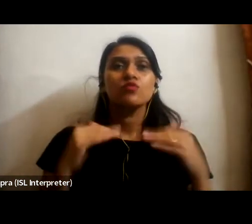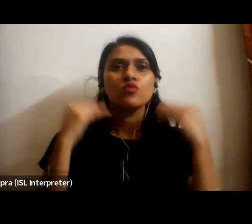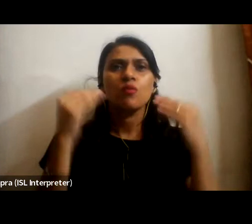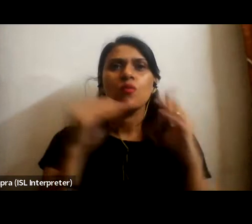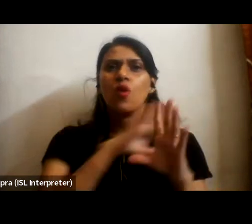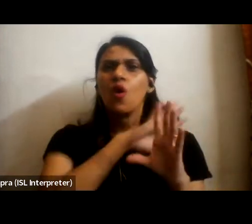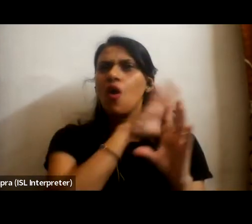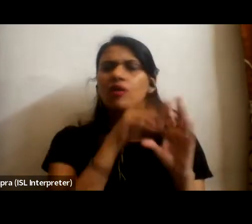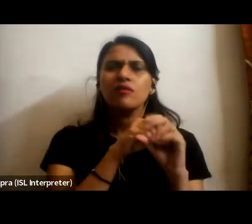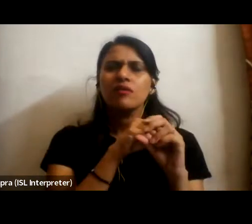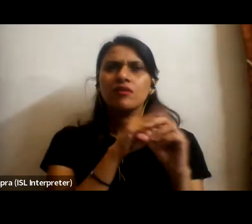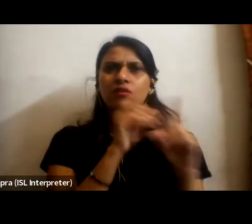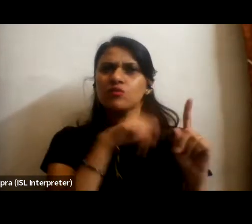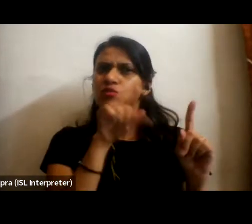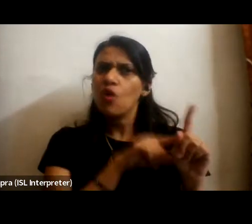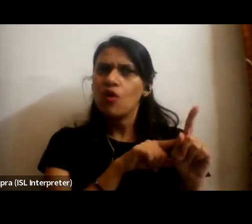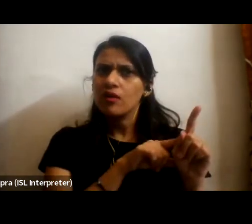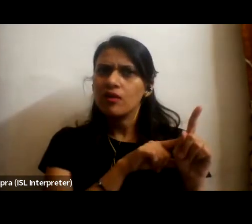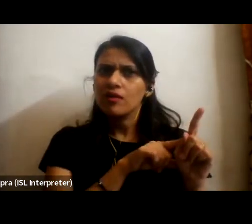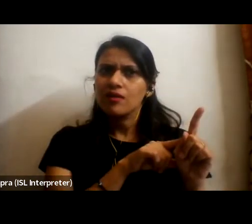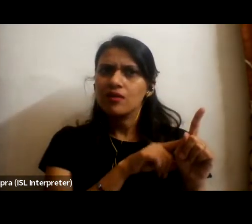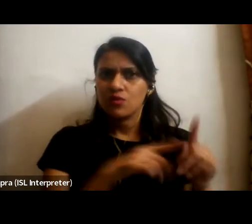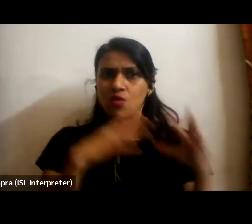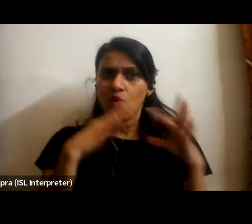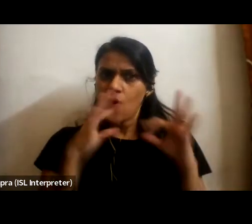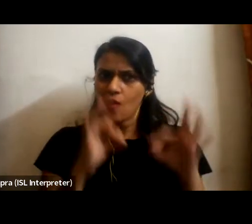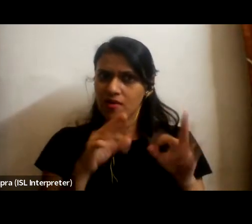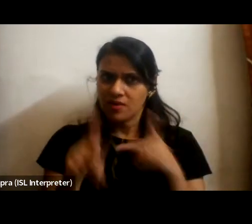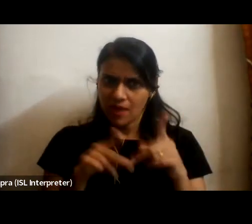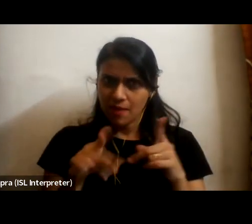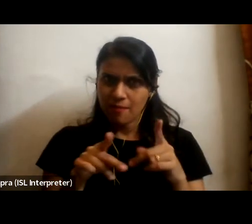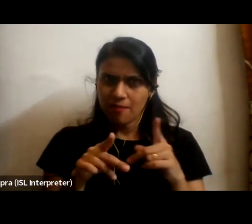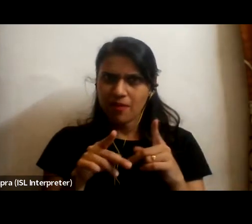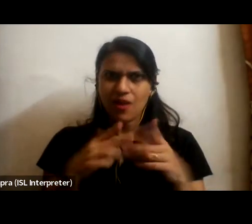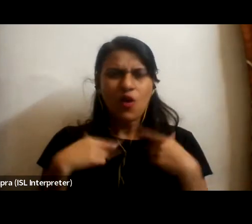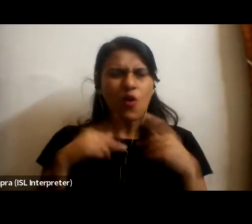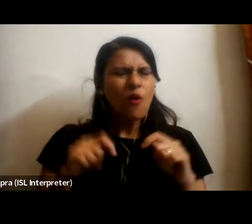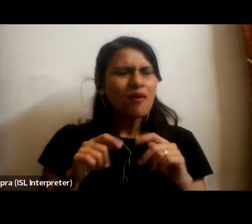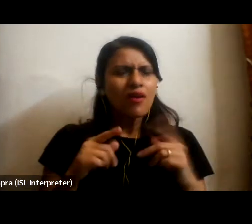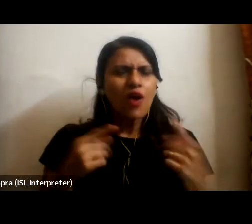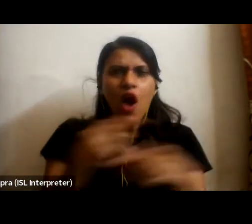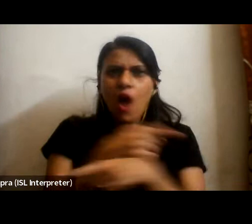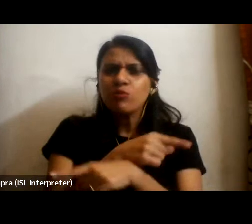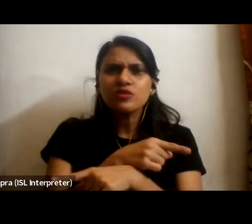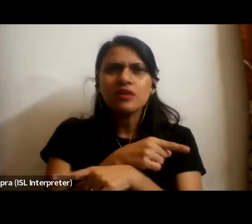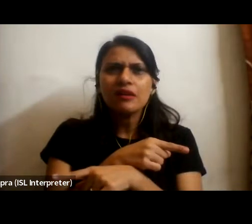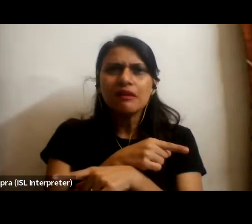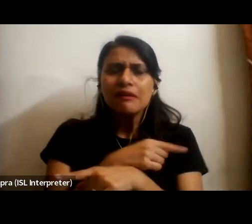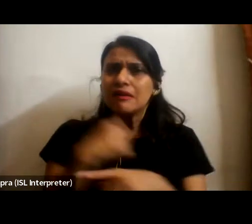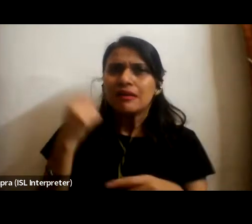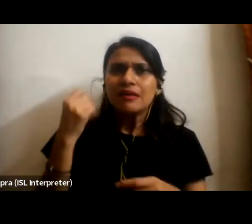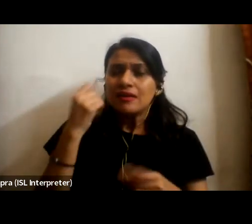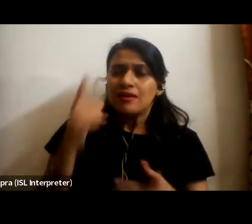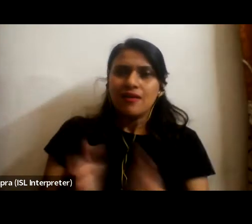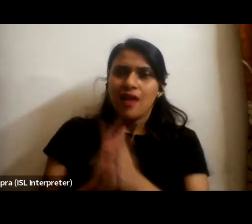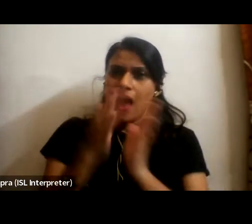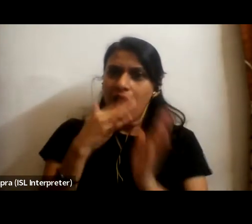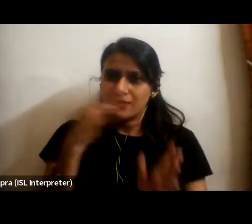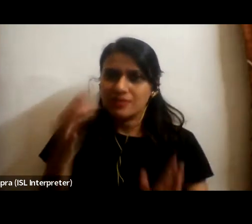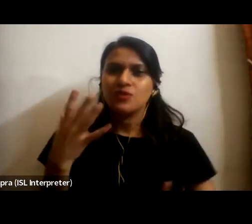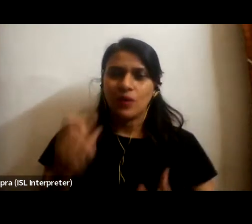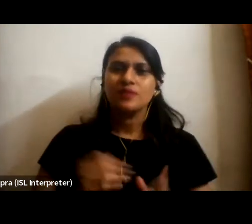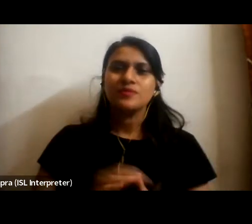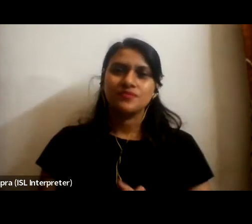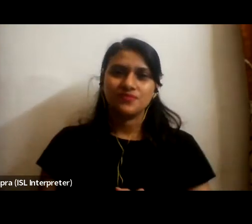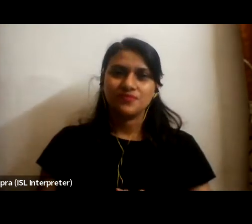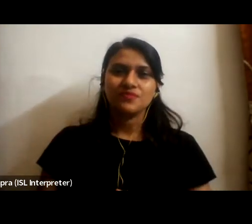wrong. It's not really a people's court. Can you explain that to us? Sure. First, thank